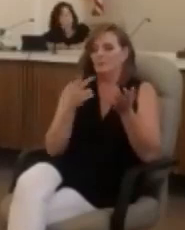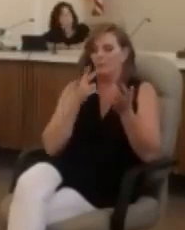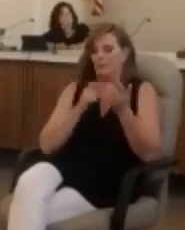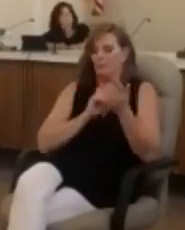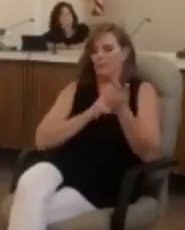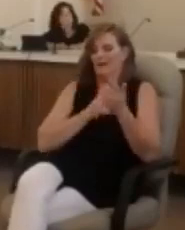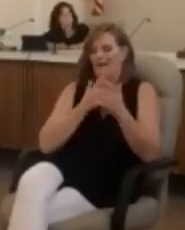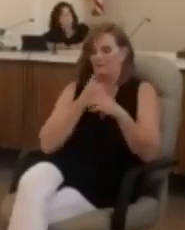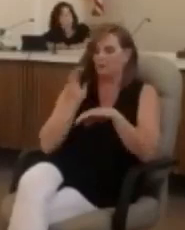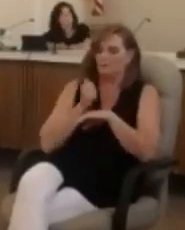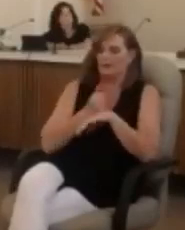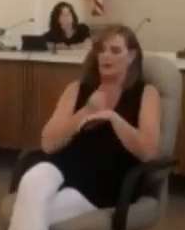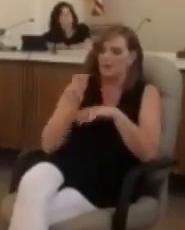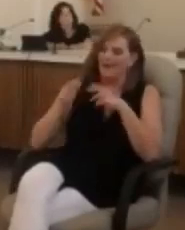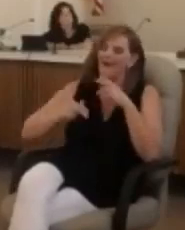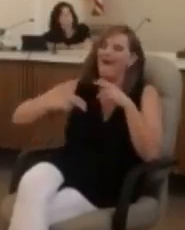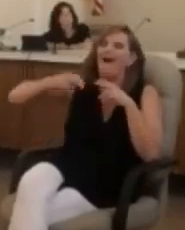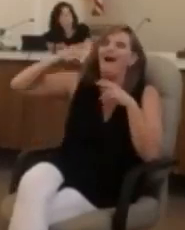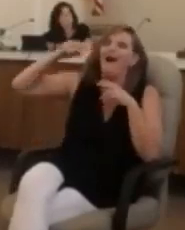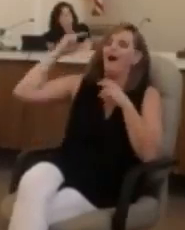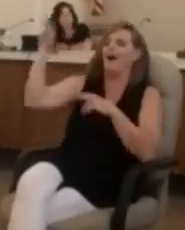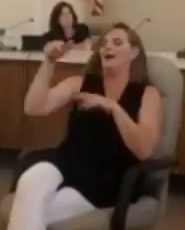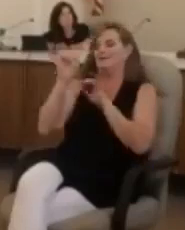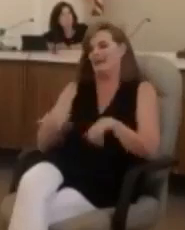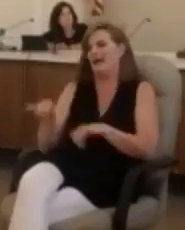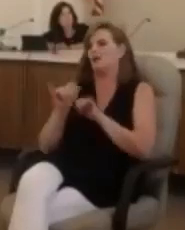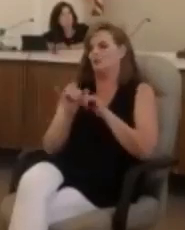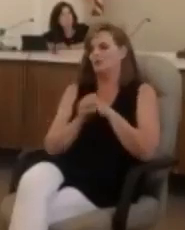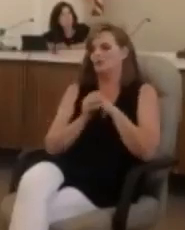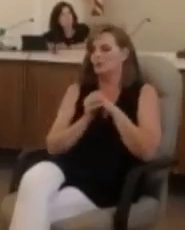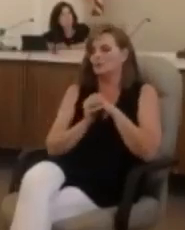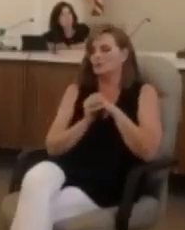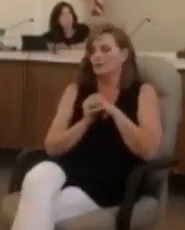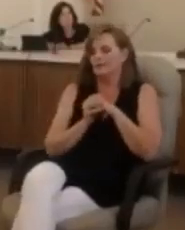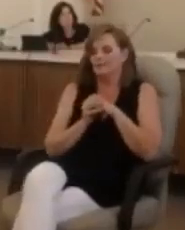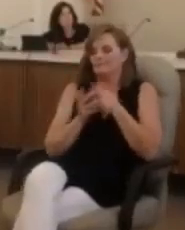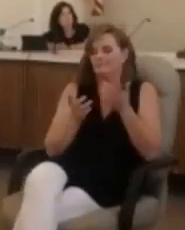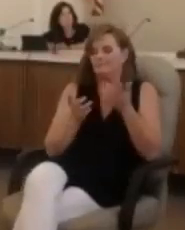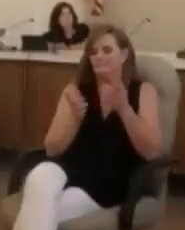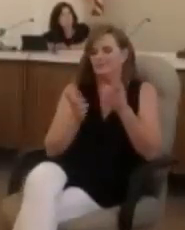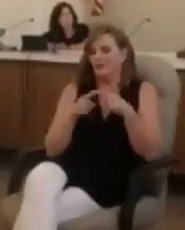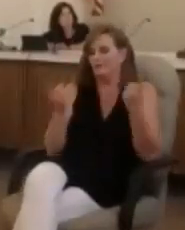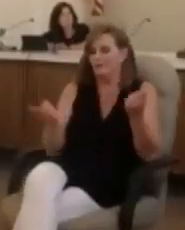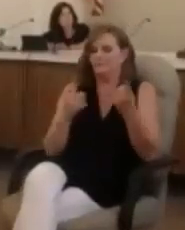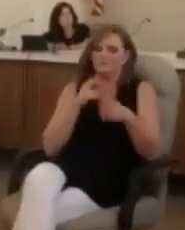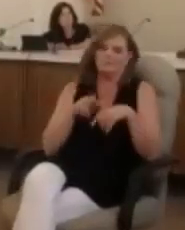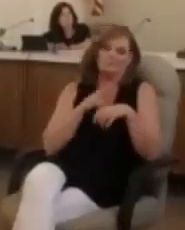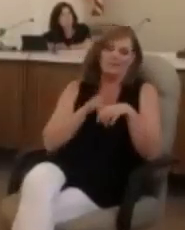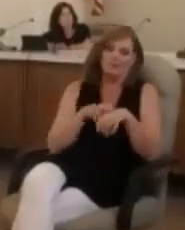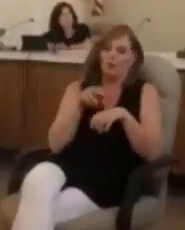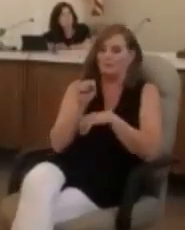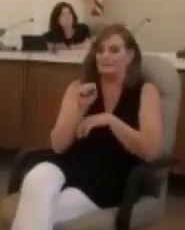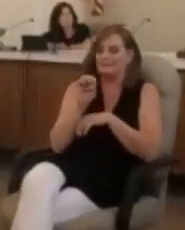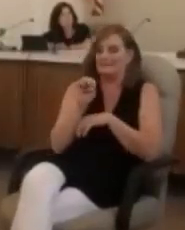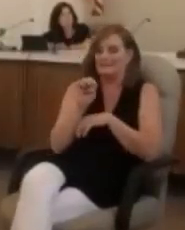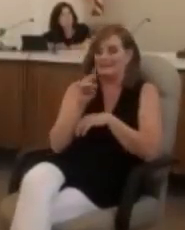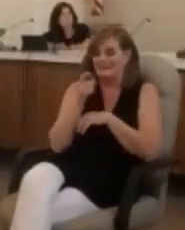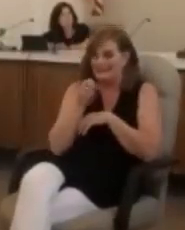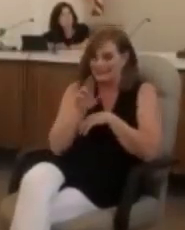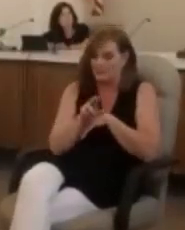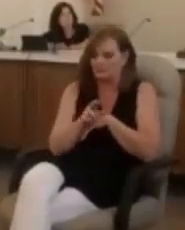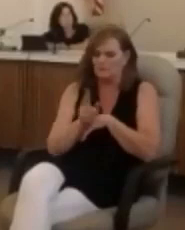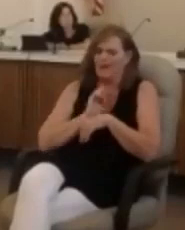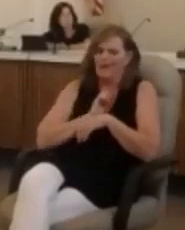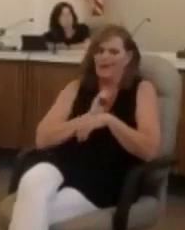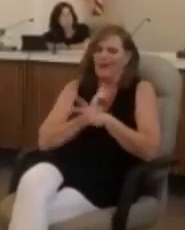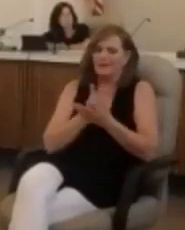you have to meet versus the normal seeker. And it would be up to us to determine it. You know,